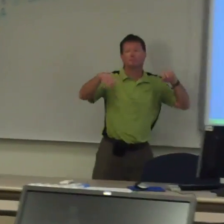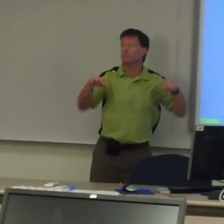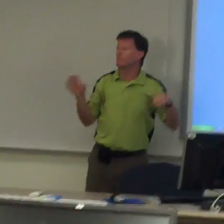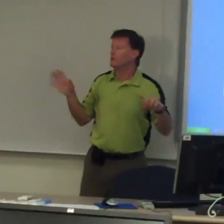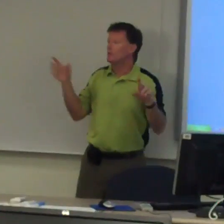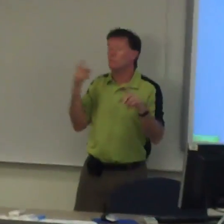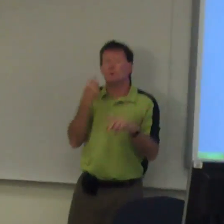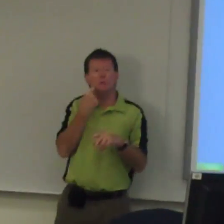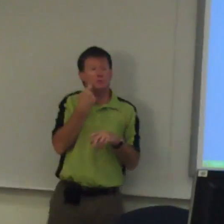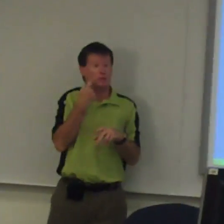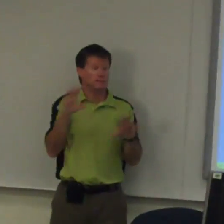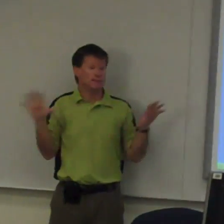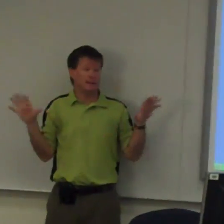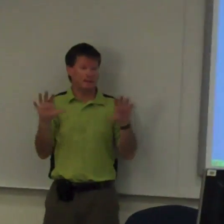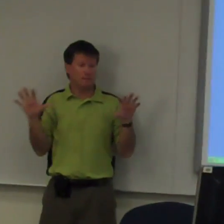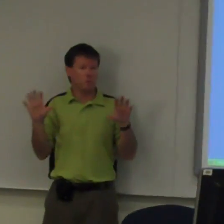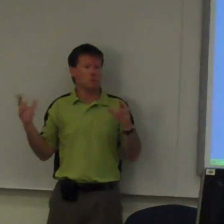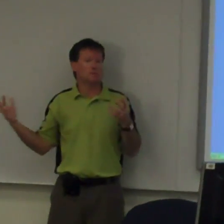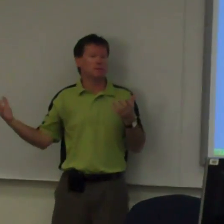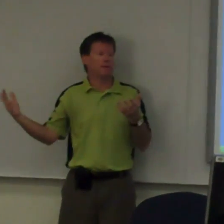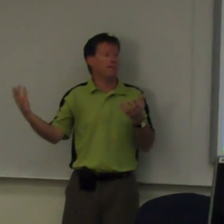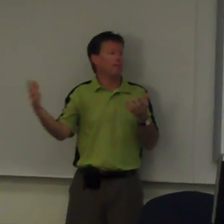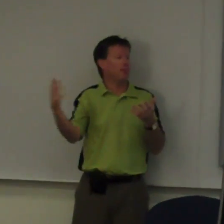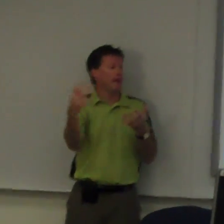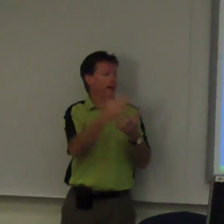I'm gonna smile I'm smile